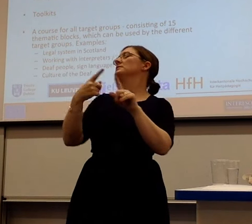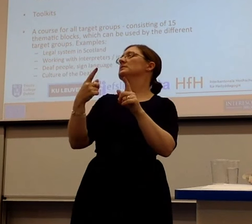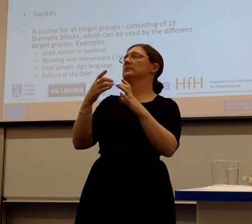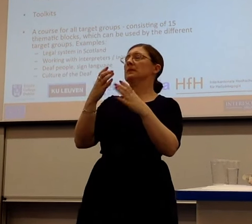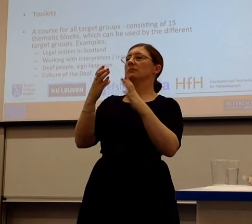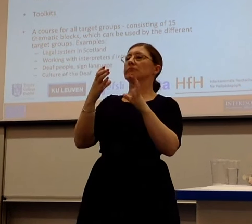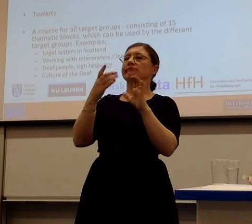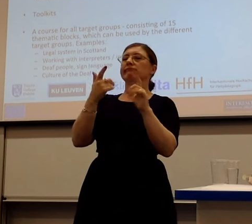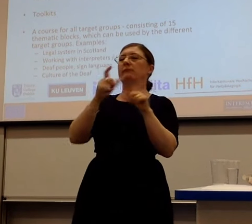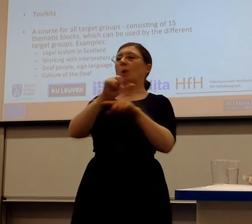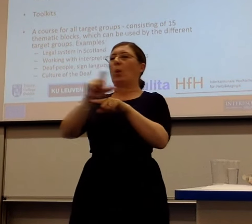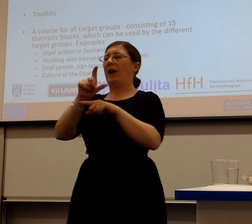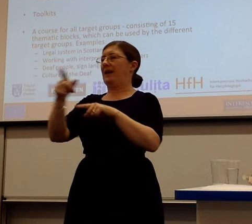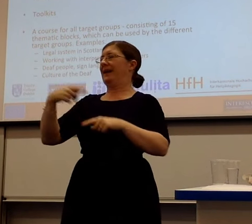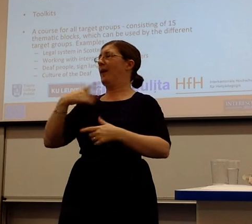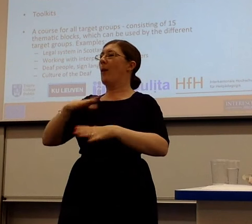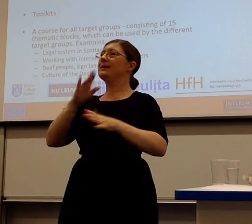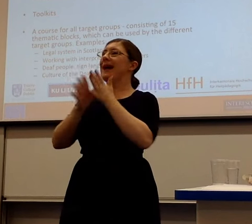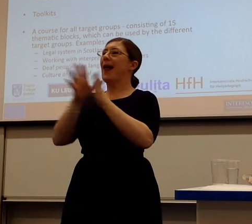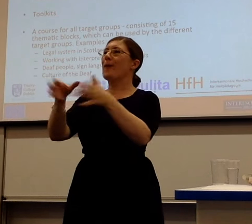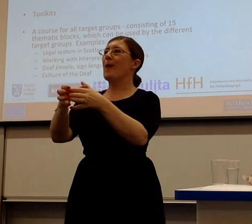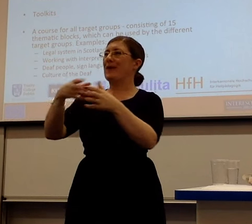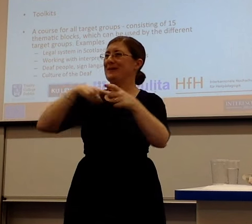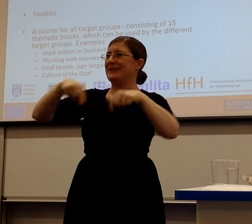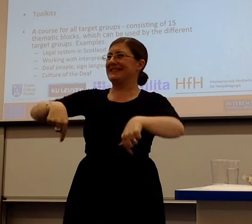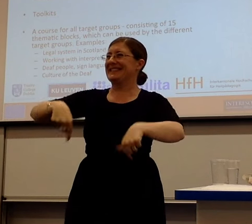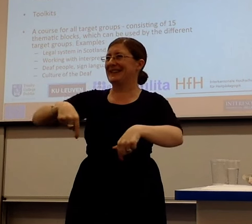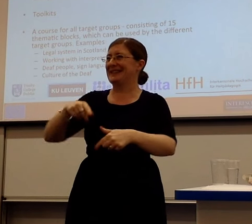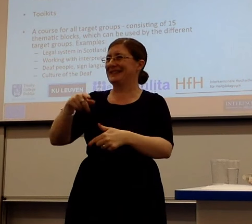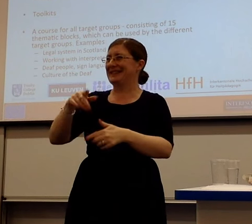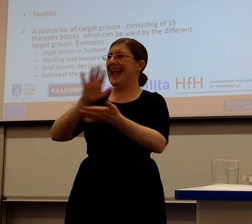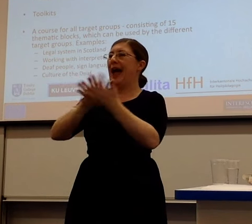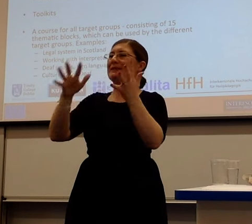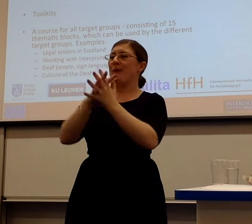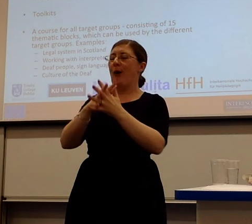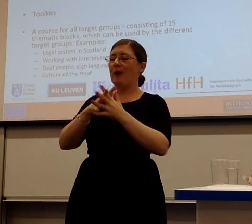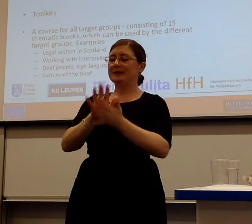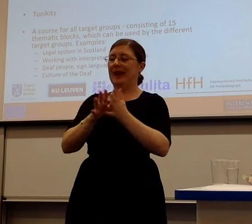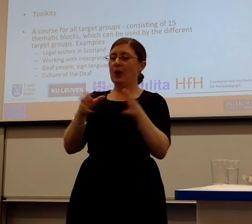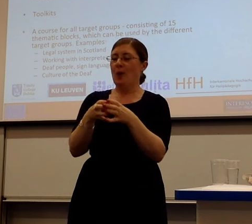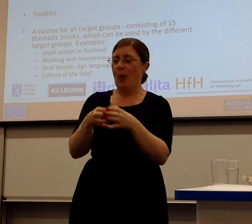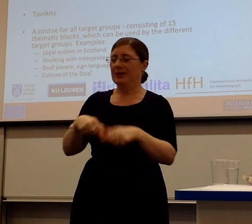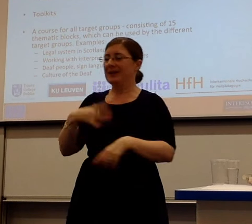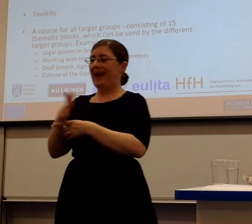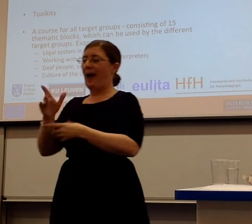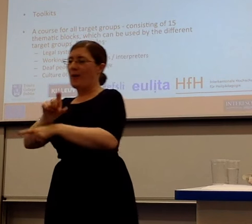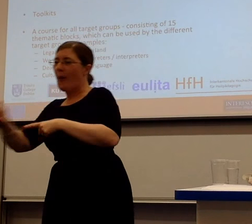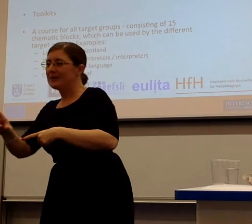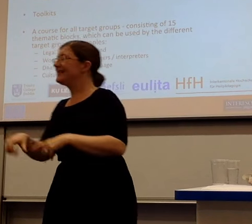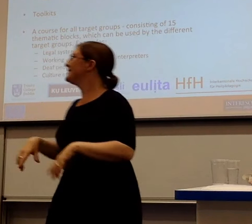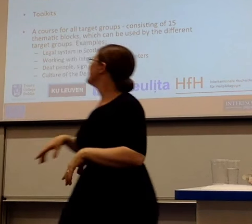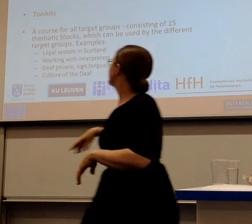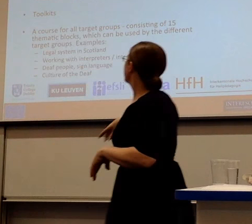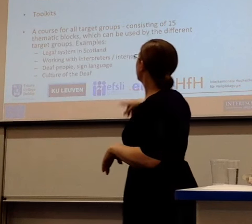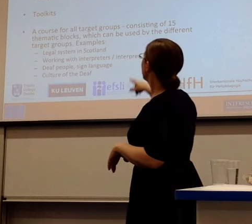We've also said here that we create toolkits, and I want to say course because today what we say cohort, and a course cohort,